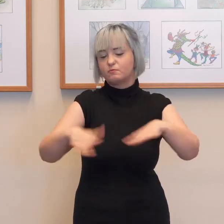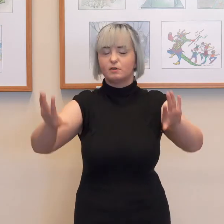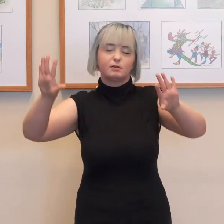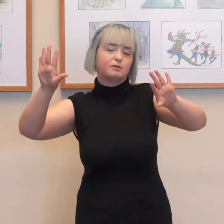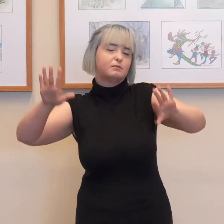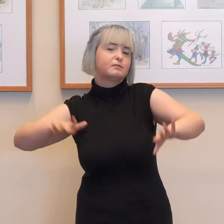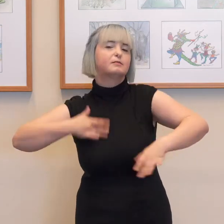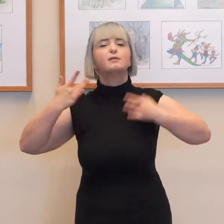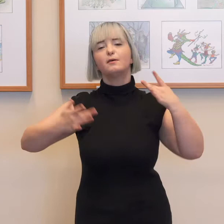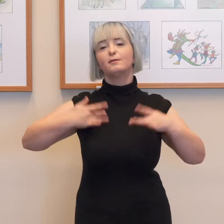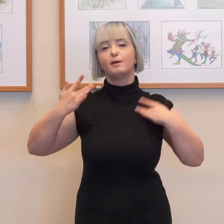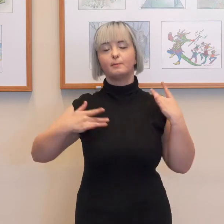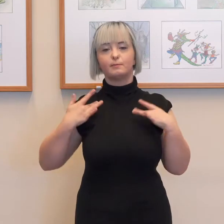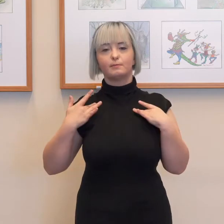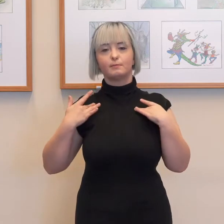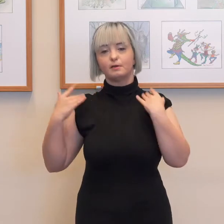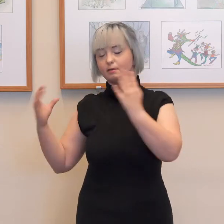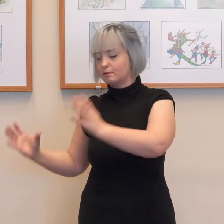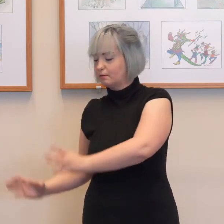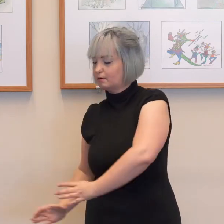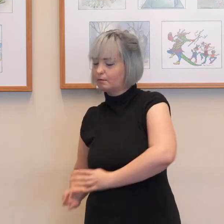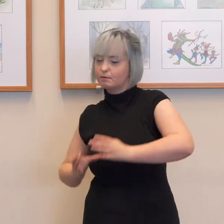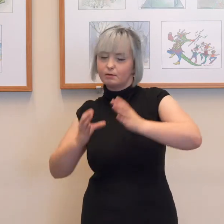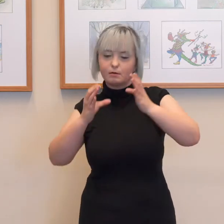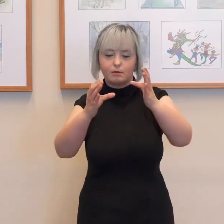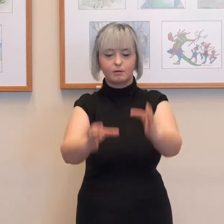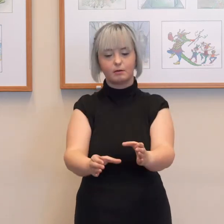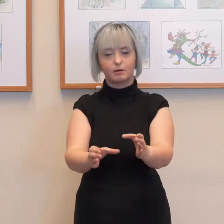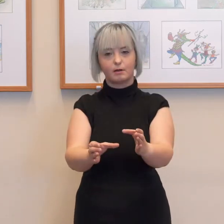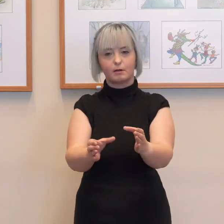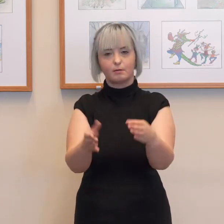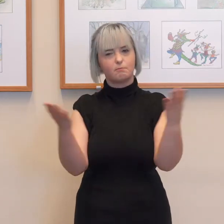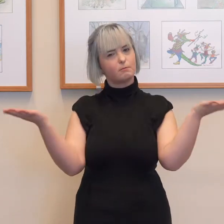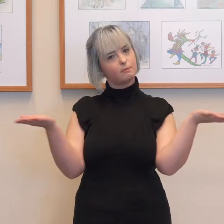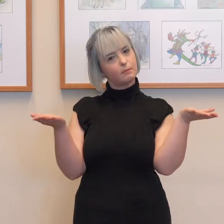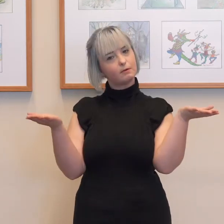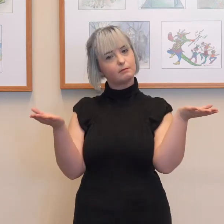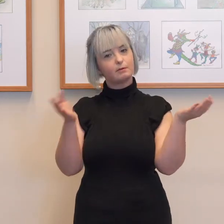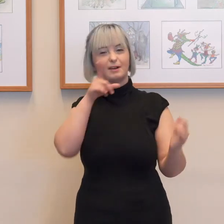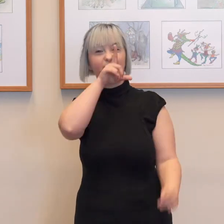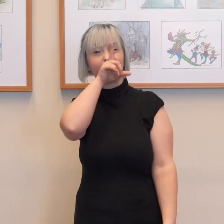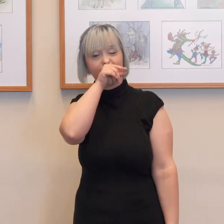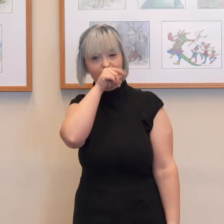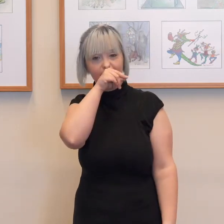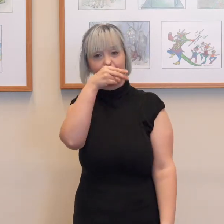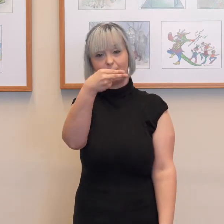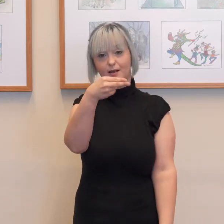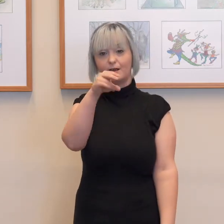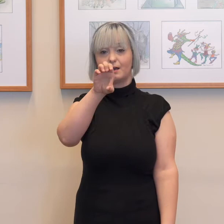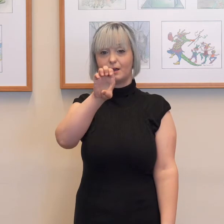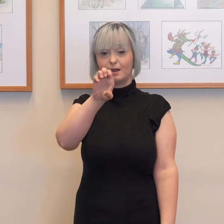and 200 cookies. And when he was finished and feeling happy, he pulled out a hen.